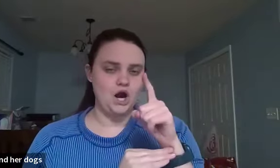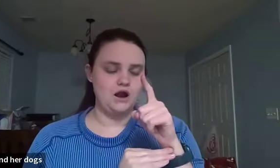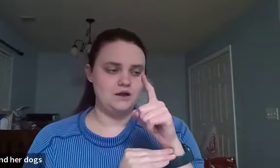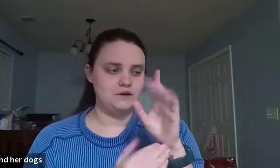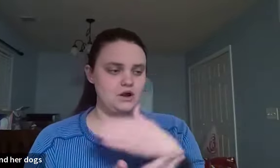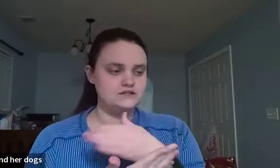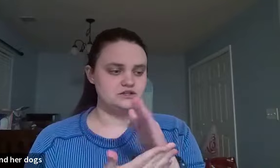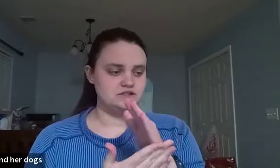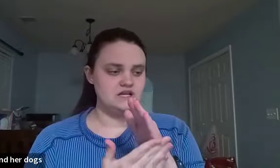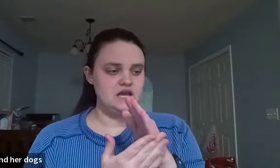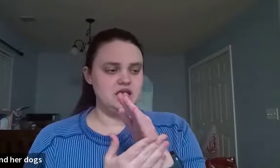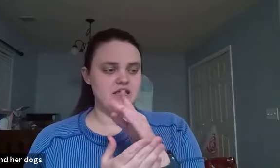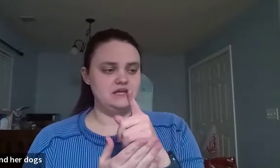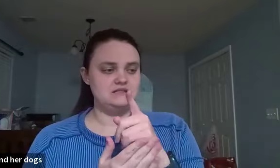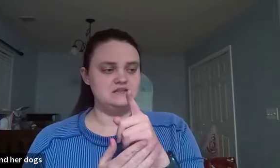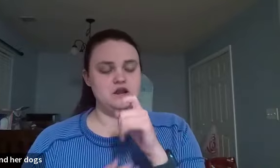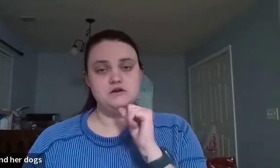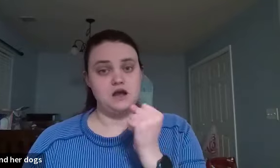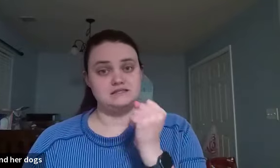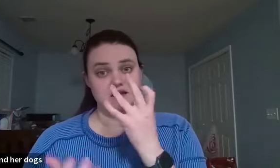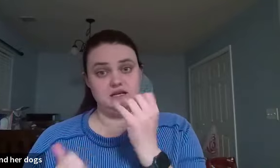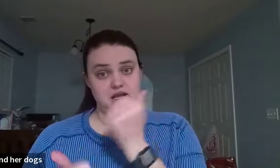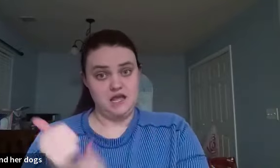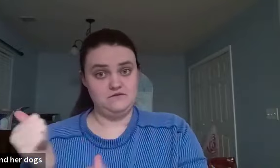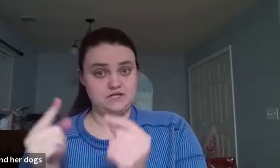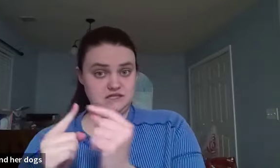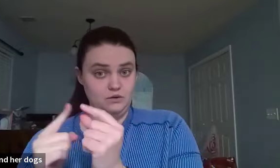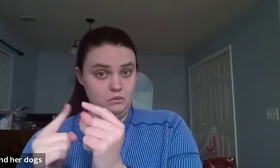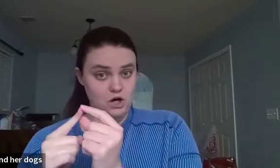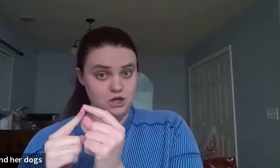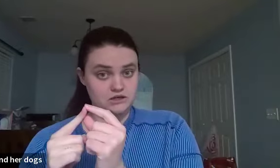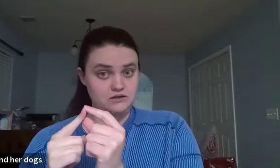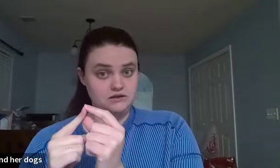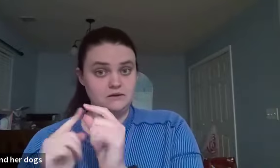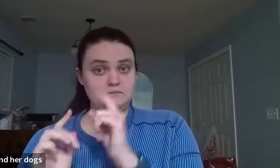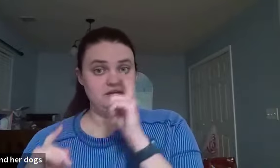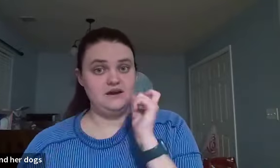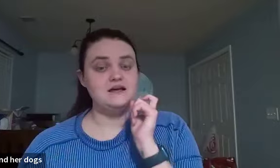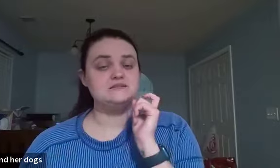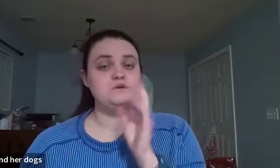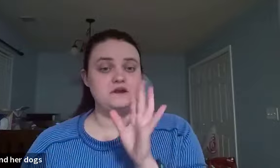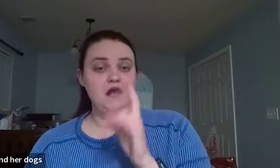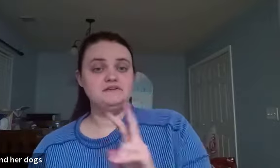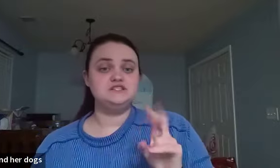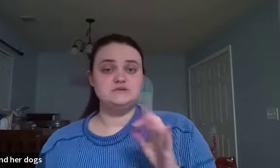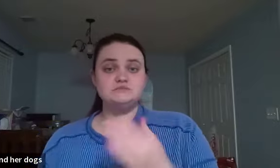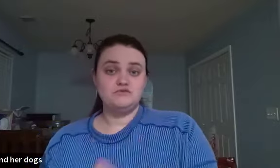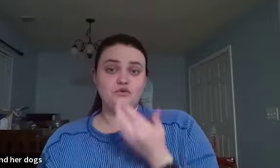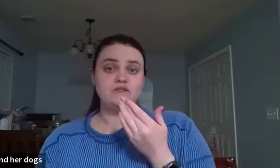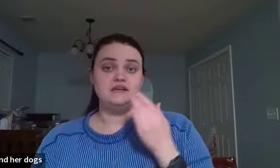for concerts is they're not signing every single word, because what they're having to do is before they